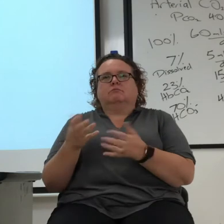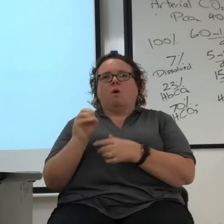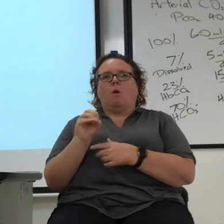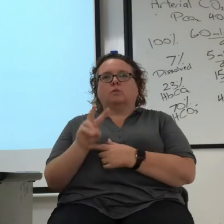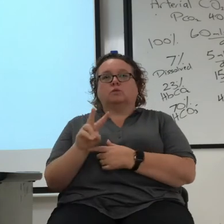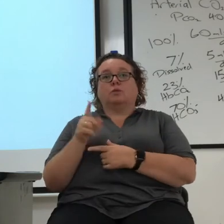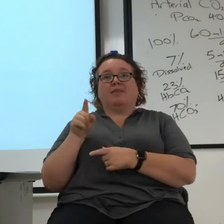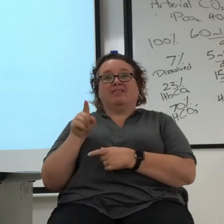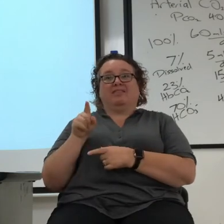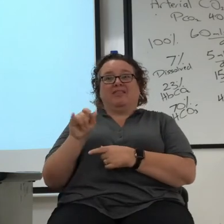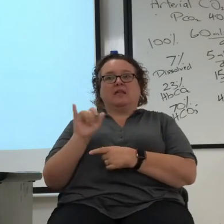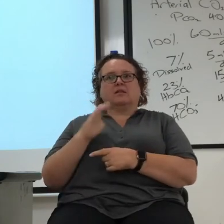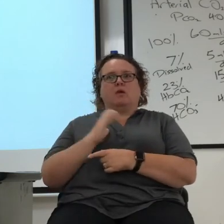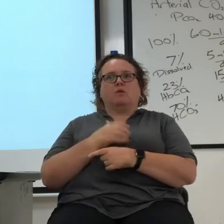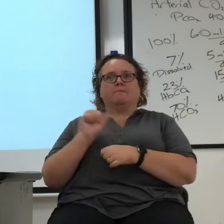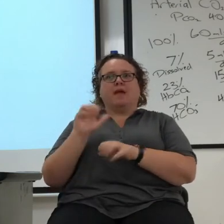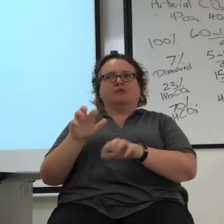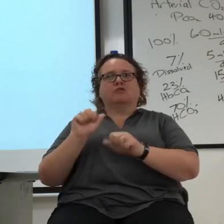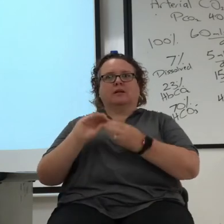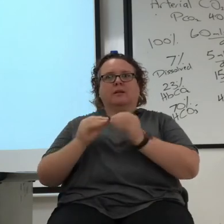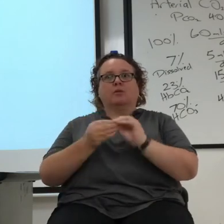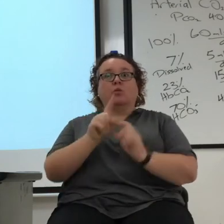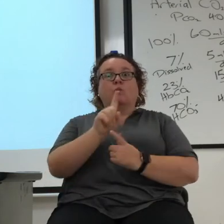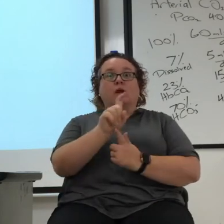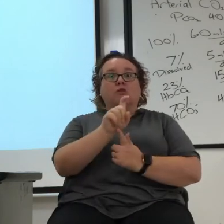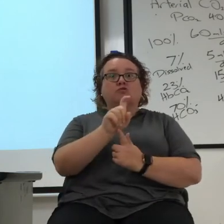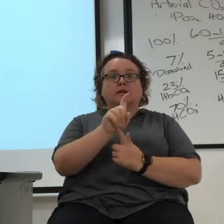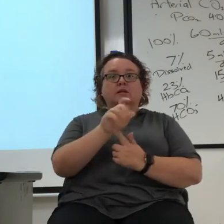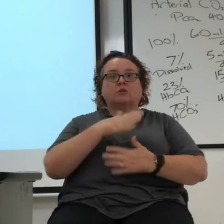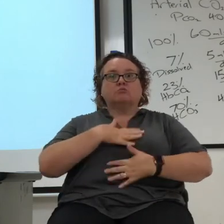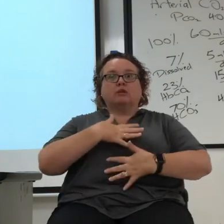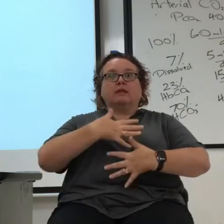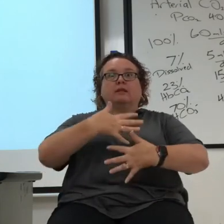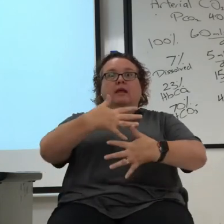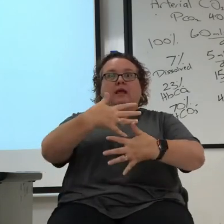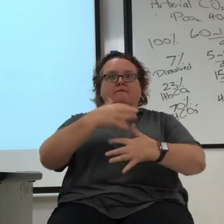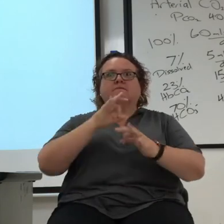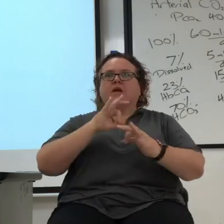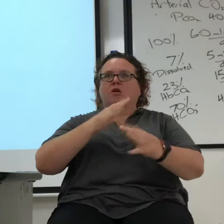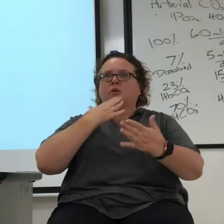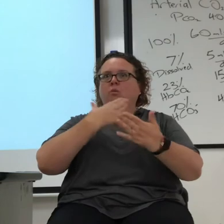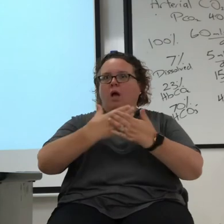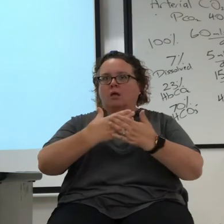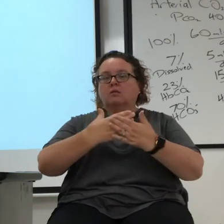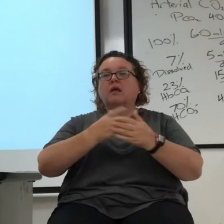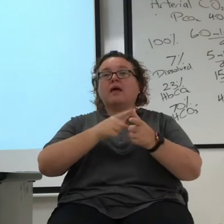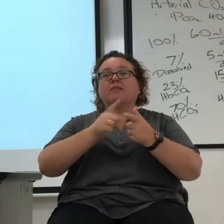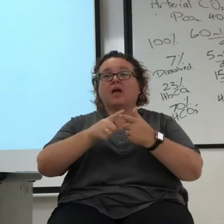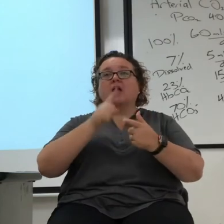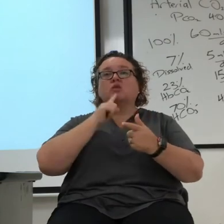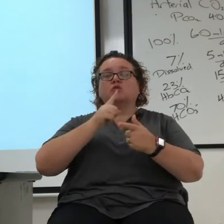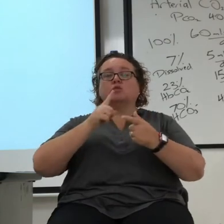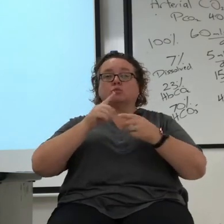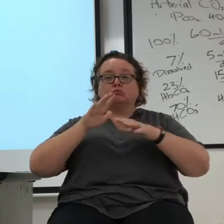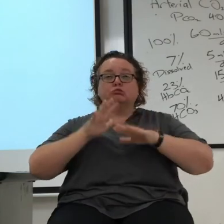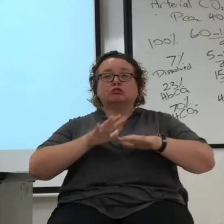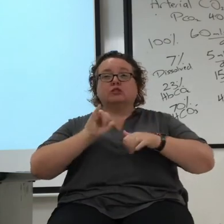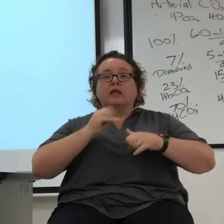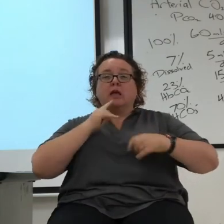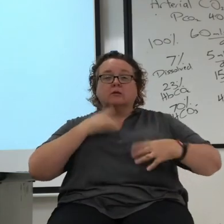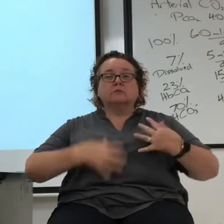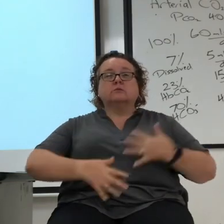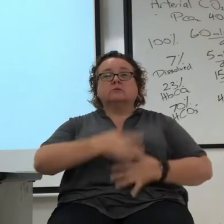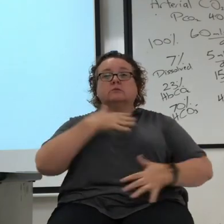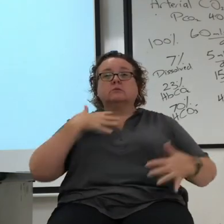O2, there's our magic number, 100. You breathe in very well, and you push it into the blood. Good,